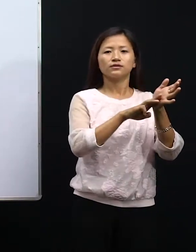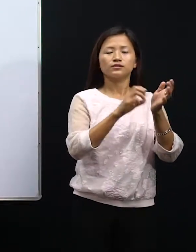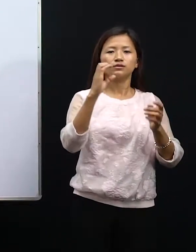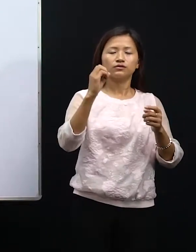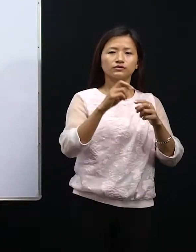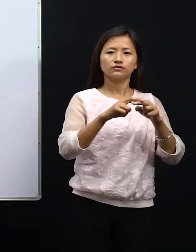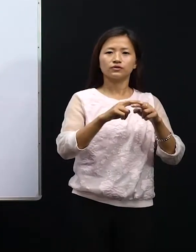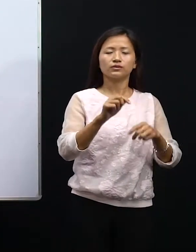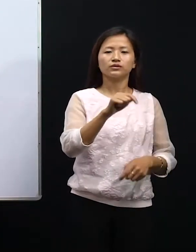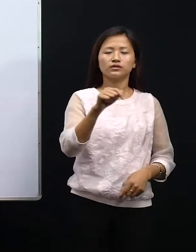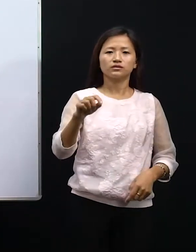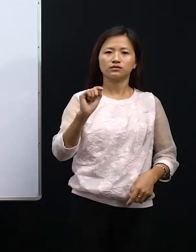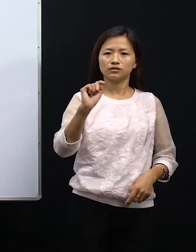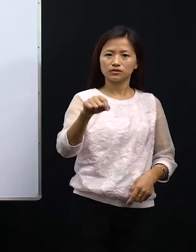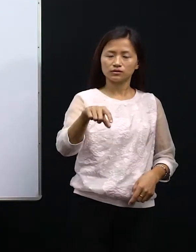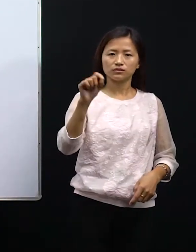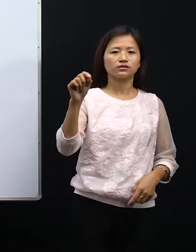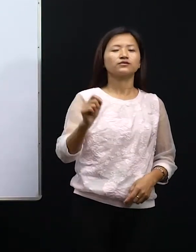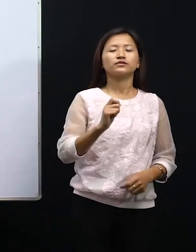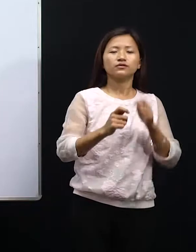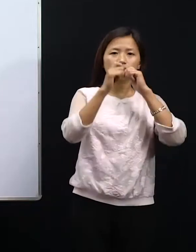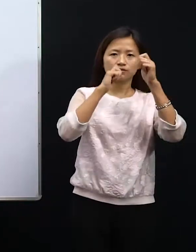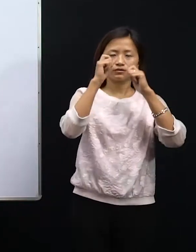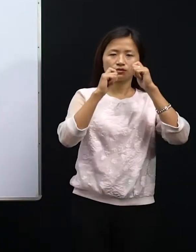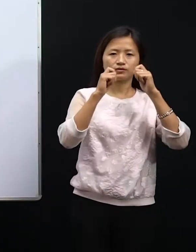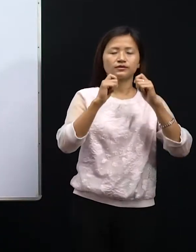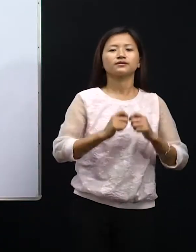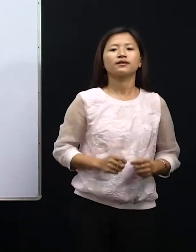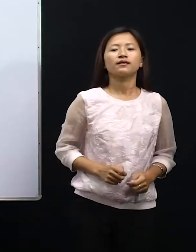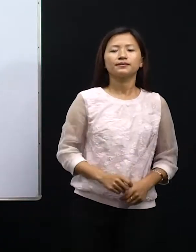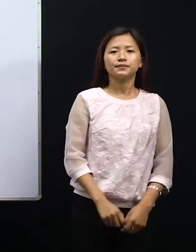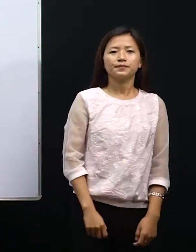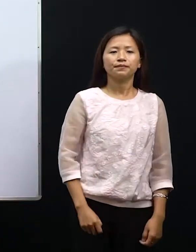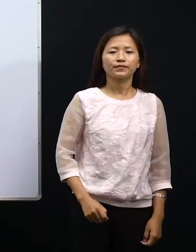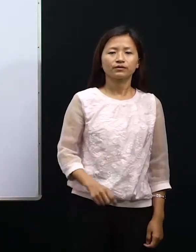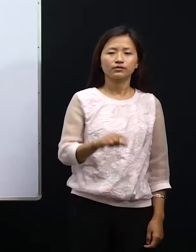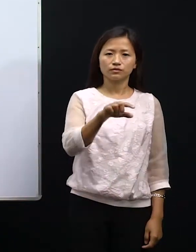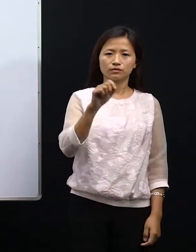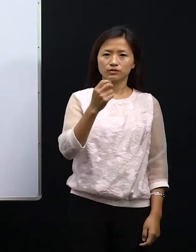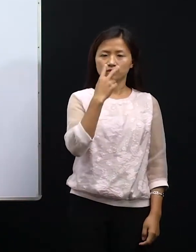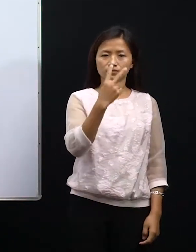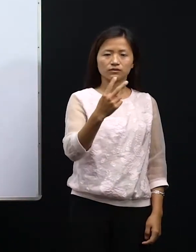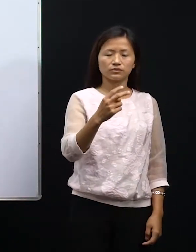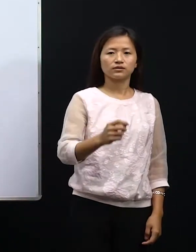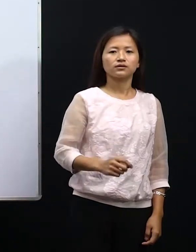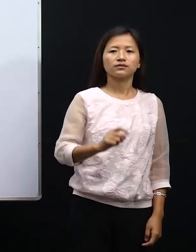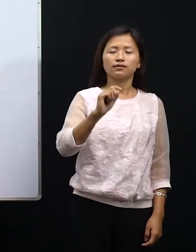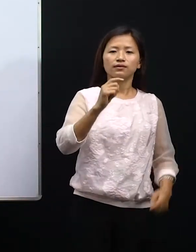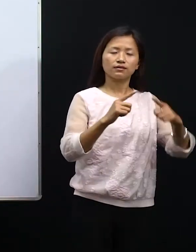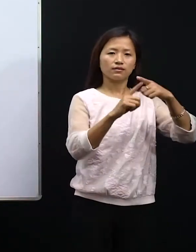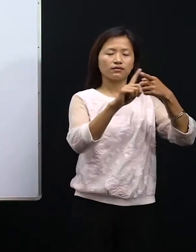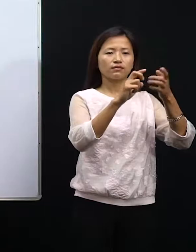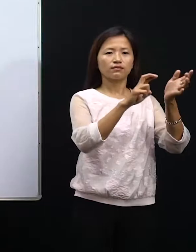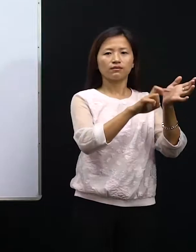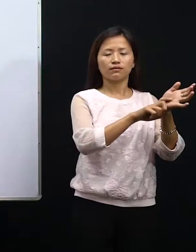for each of the following expressions. Here we are supposed to identify the terms and